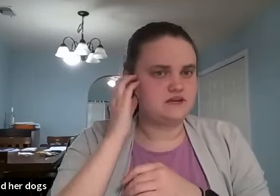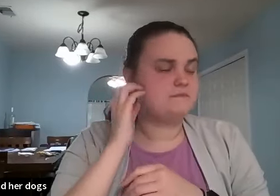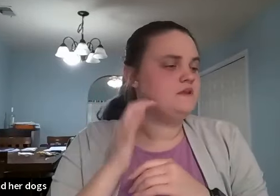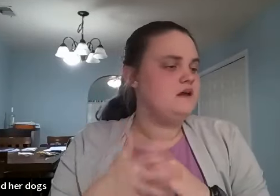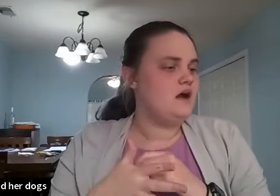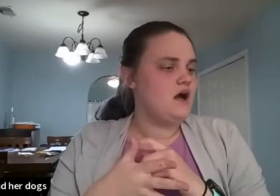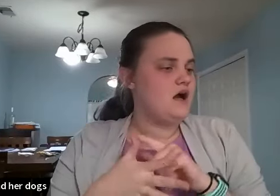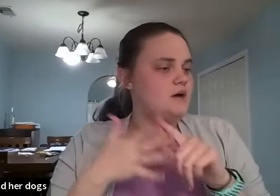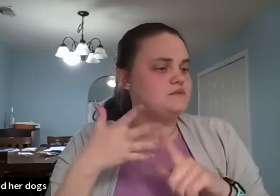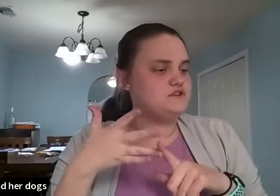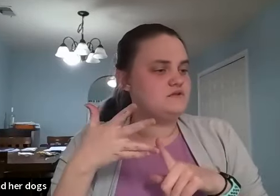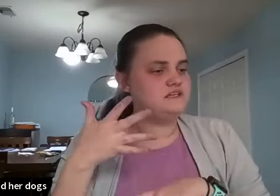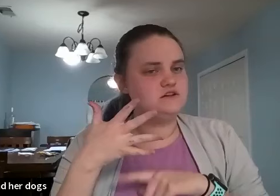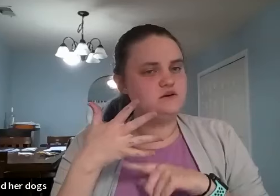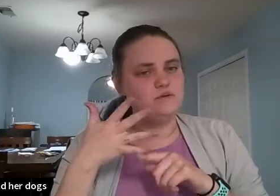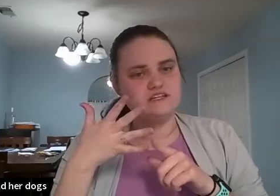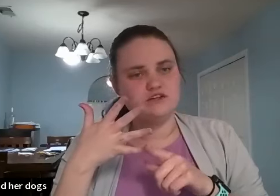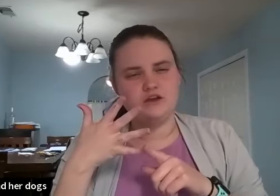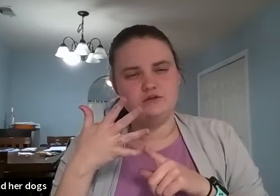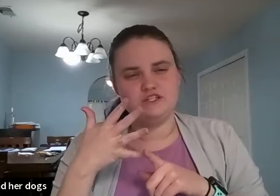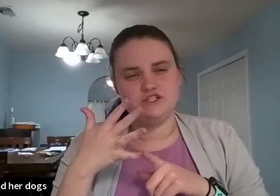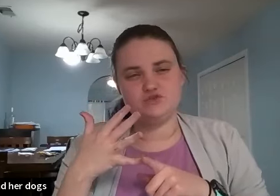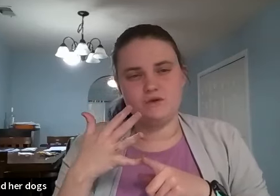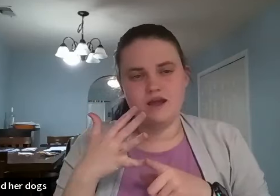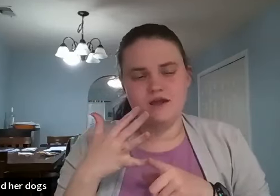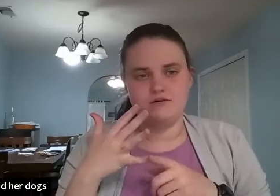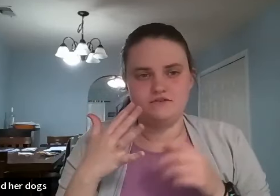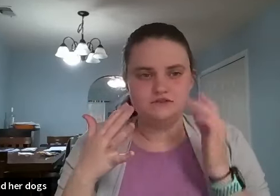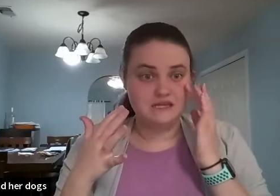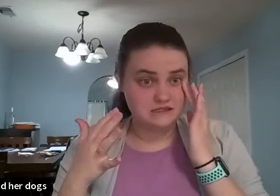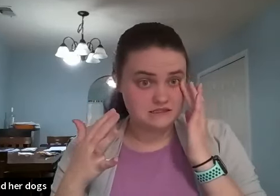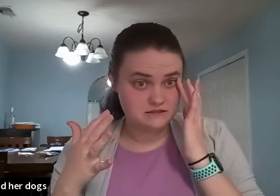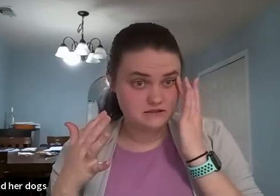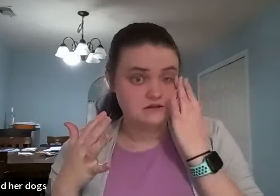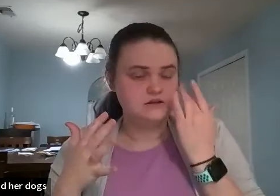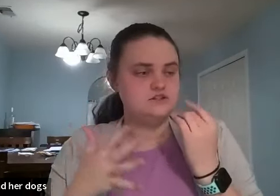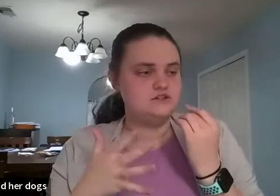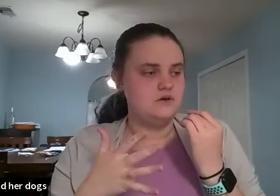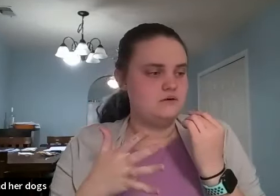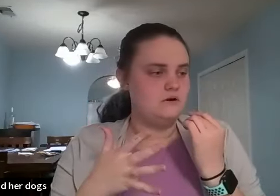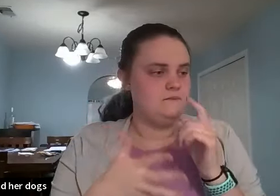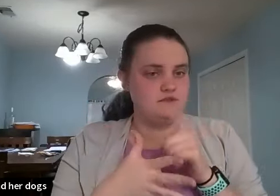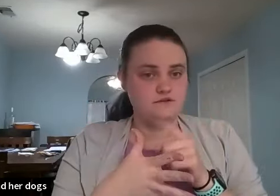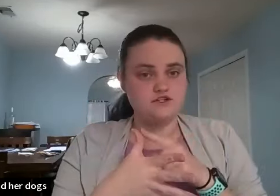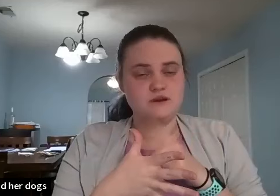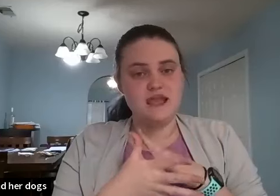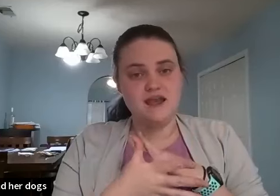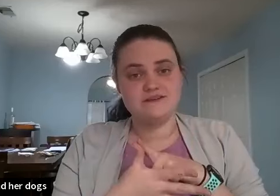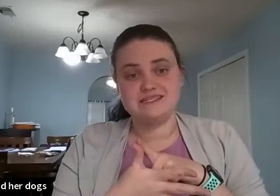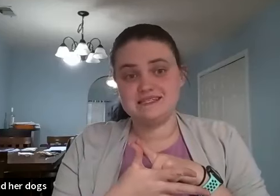time. So these are gonna be ones that how you would describe how a food tastes. So the first one I have is